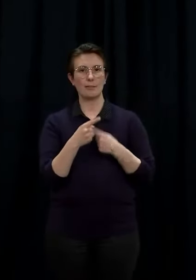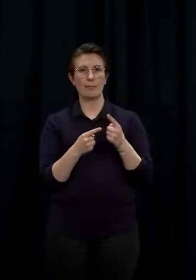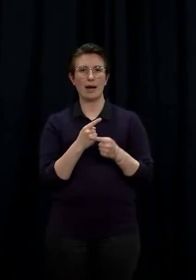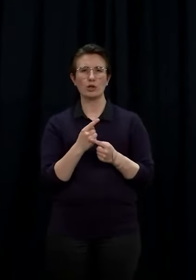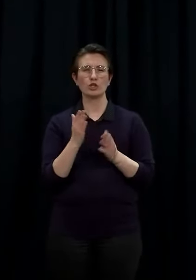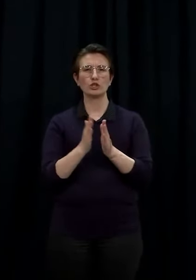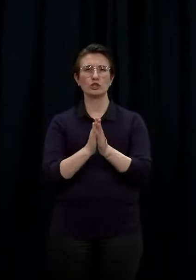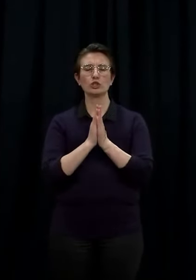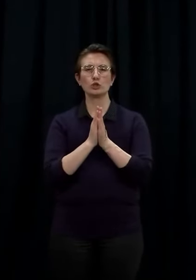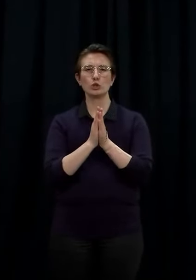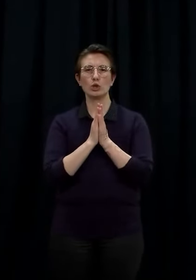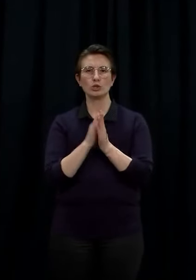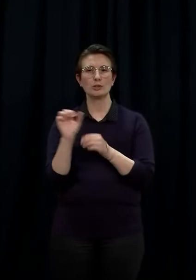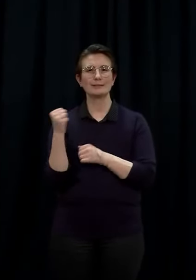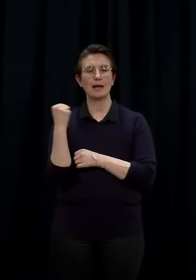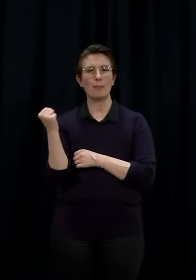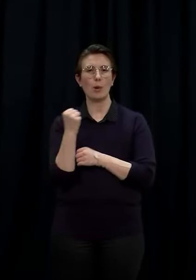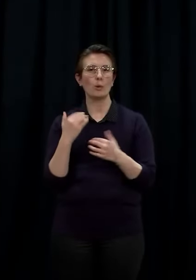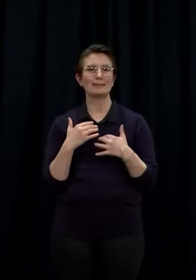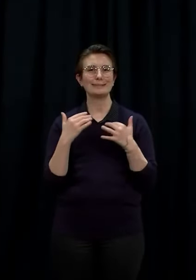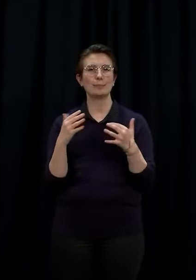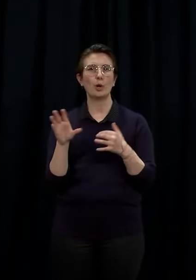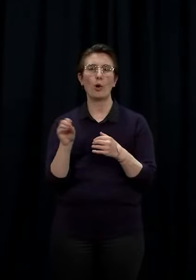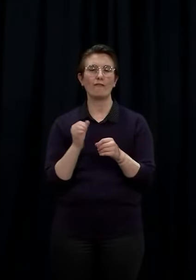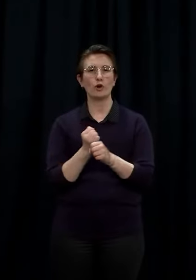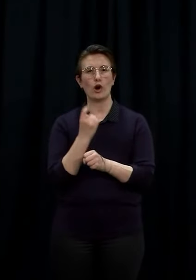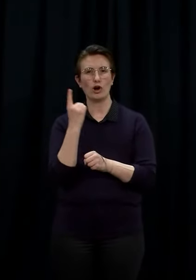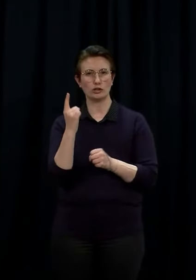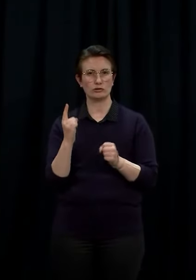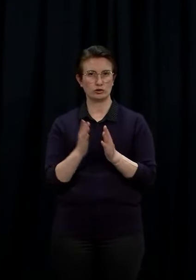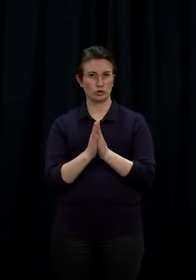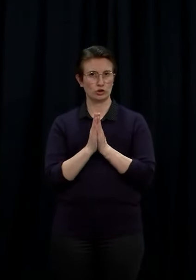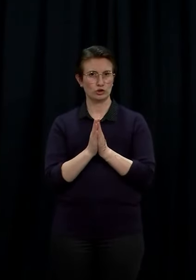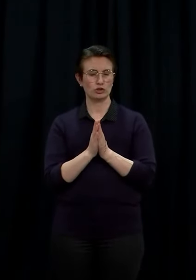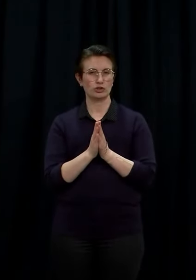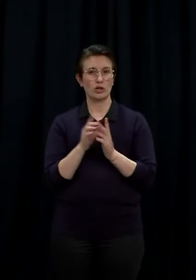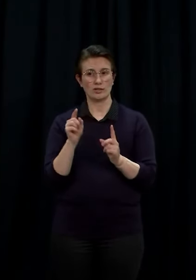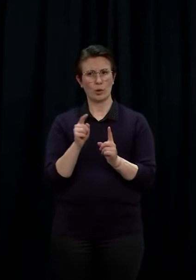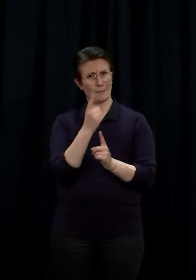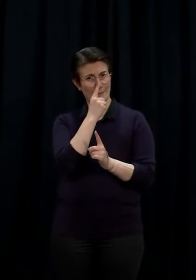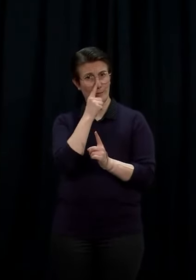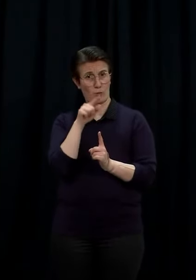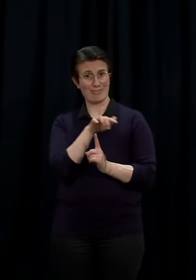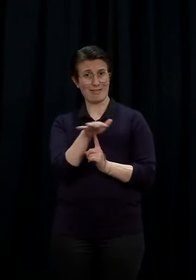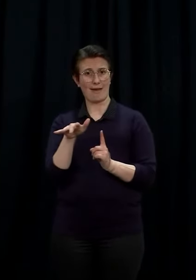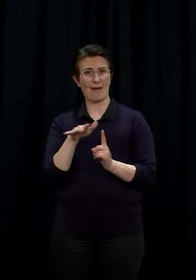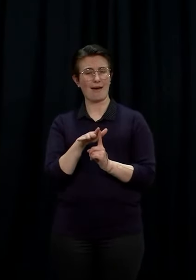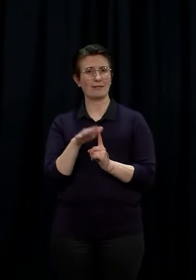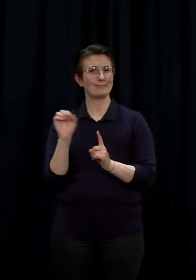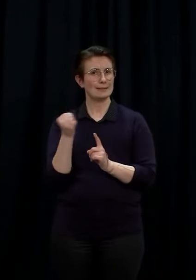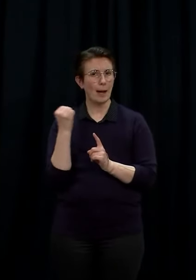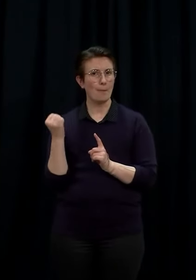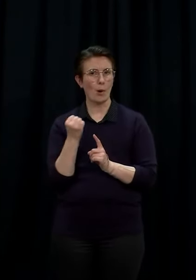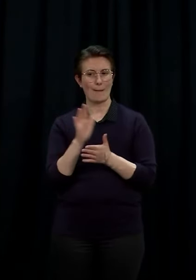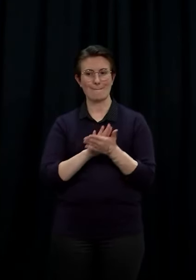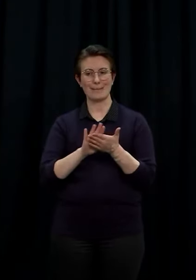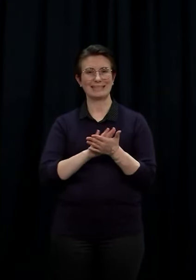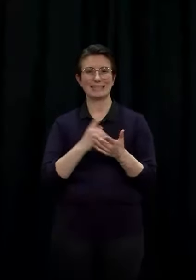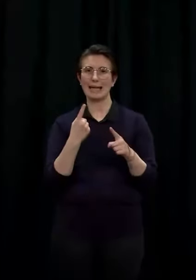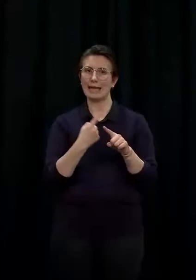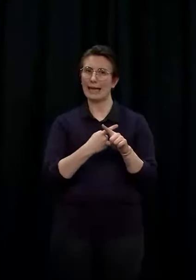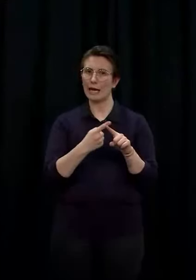of the congregation, English is their second language, and some people were even contacted more than once. What are you going to